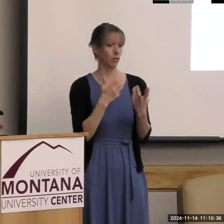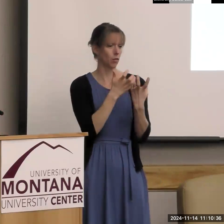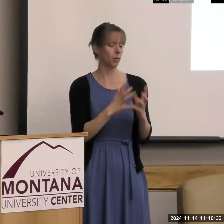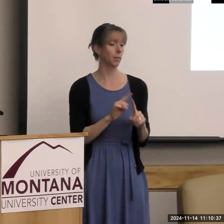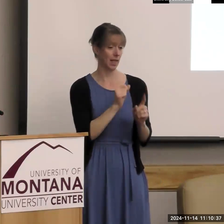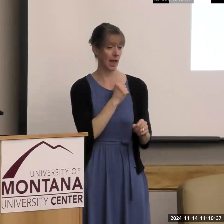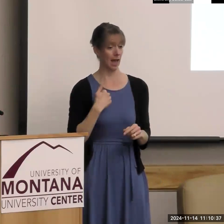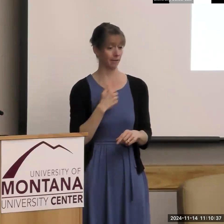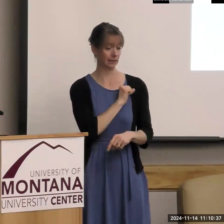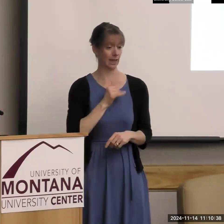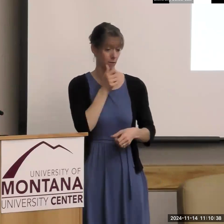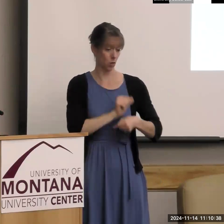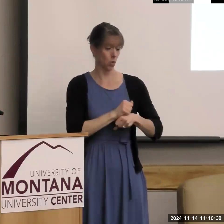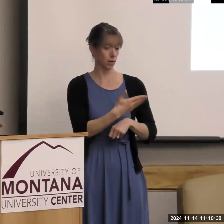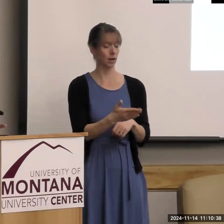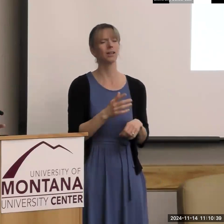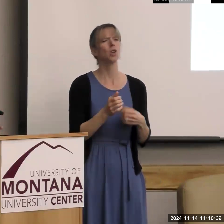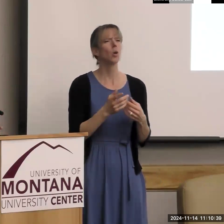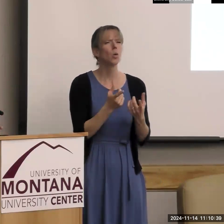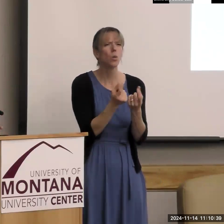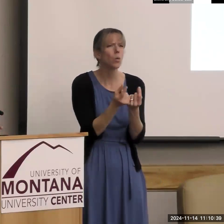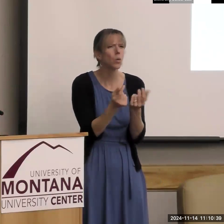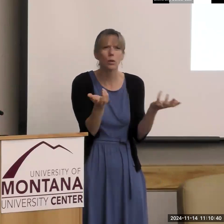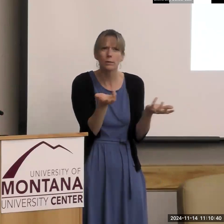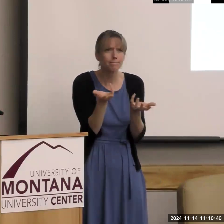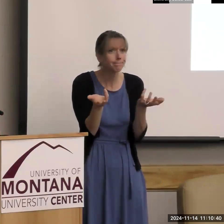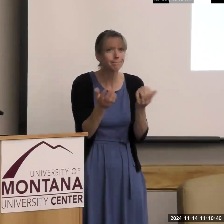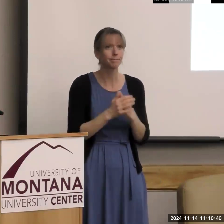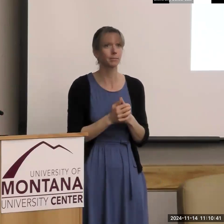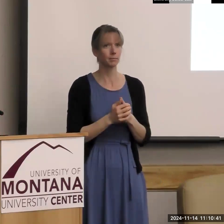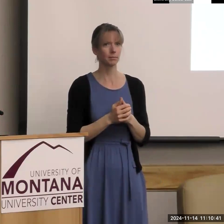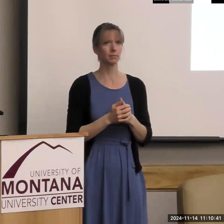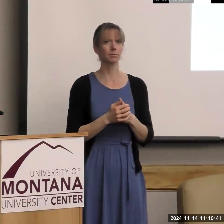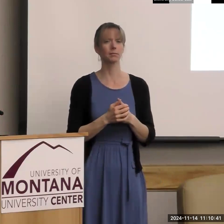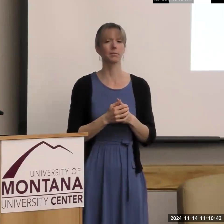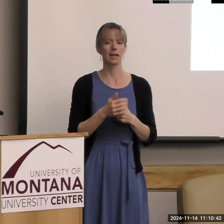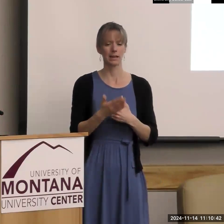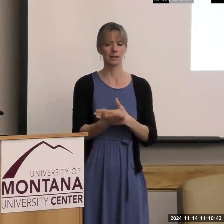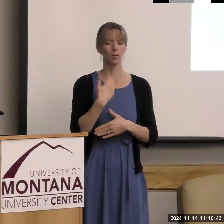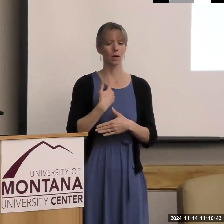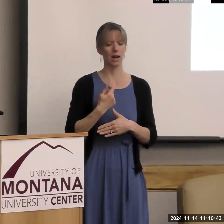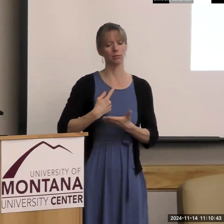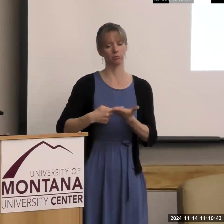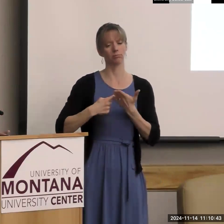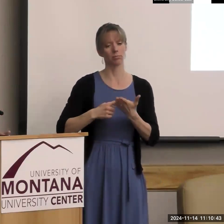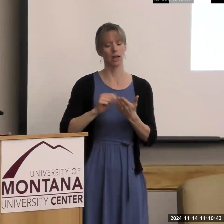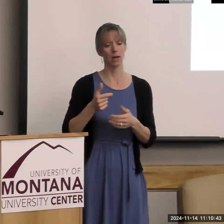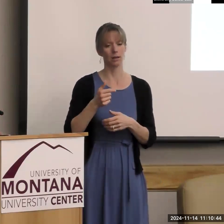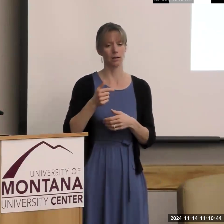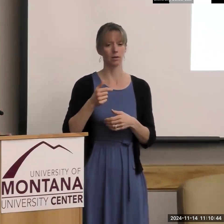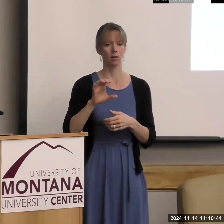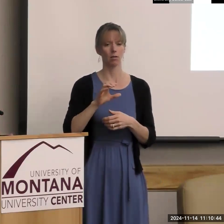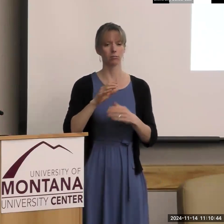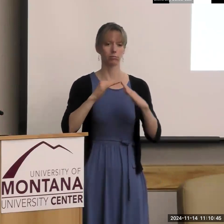staff. So what do we do about that? I was talking with a colleague this morning from Geneva, and she was